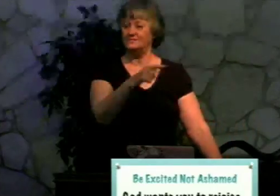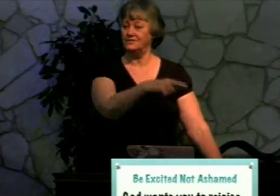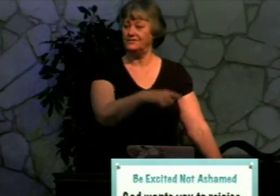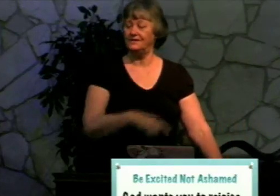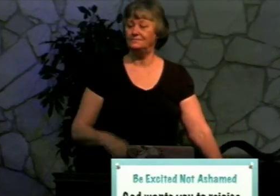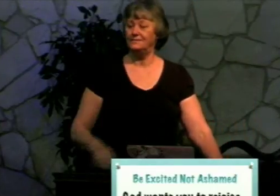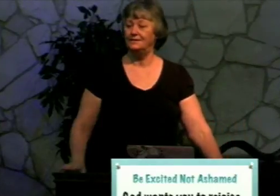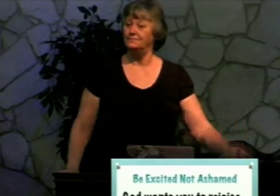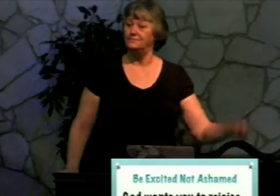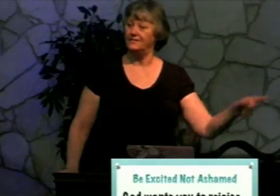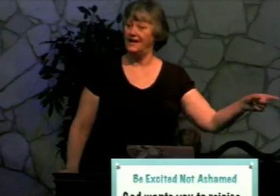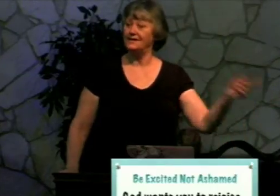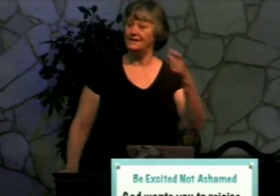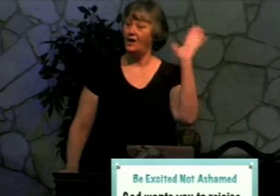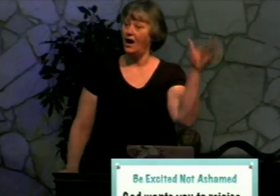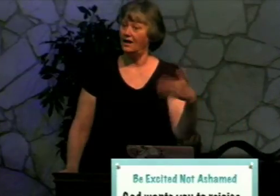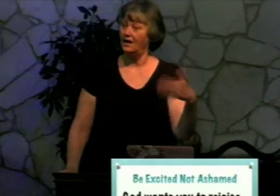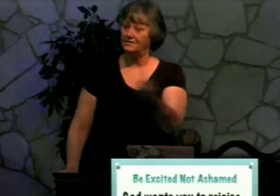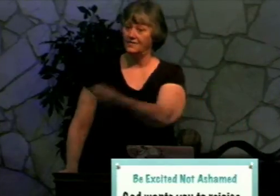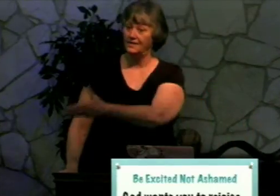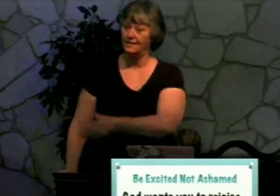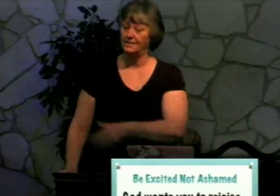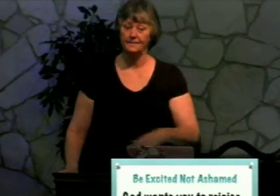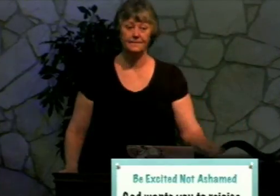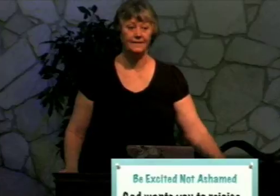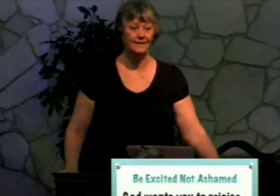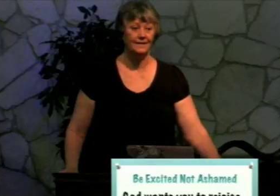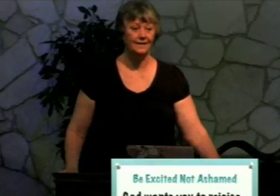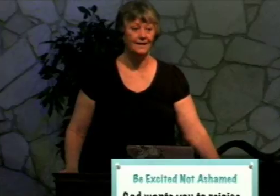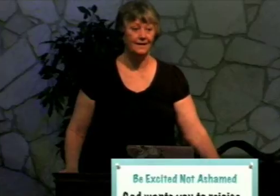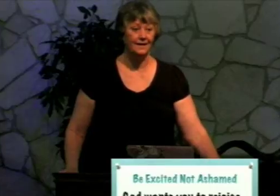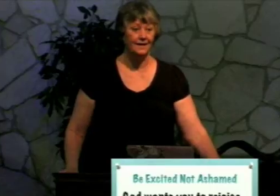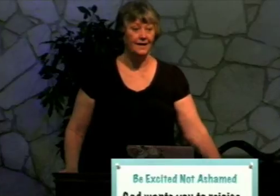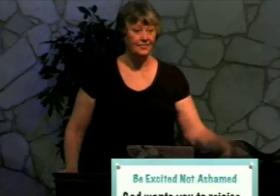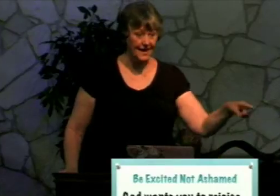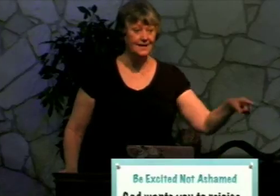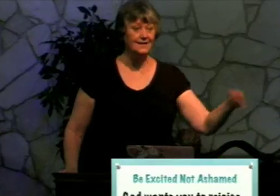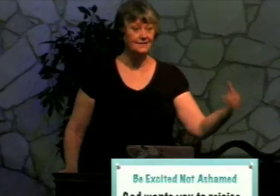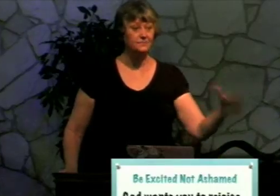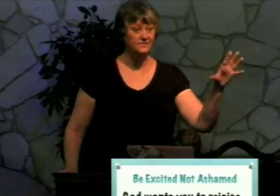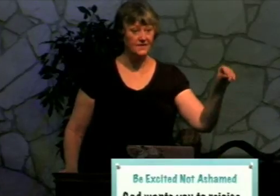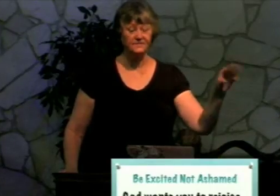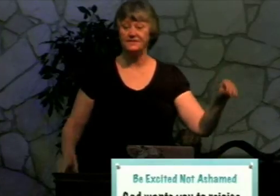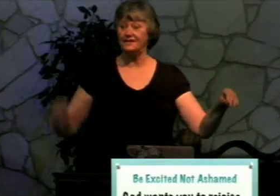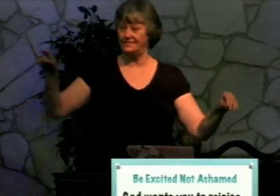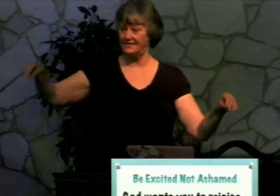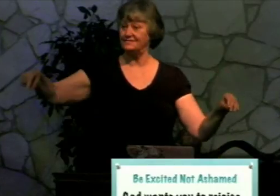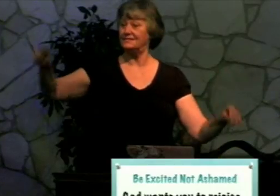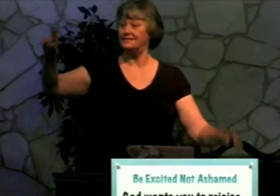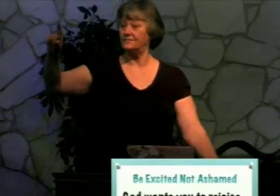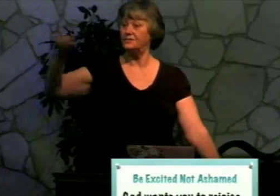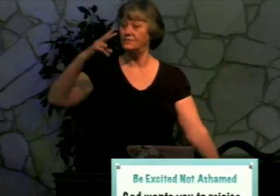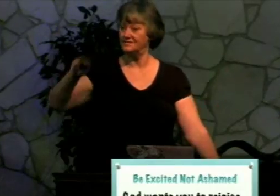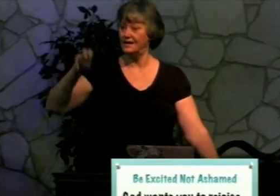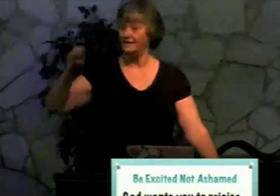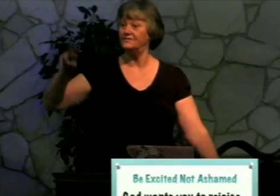$50,000 to them, but they give all to them? They end up with $50,000, and these end up, who were selfish,